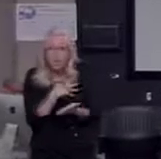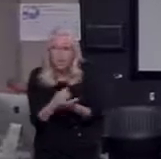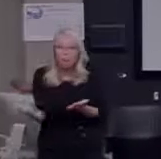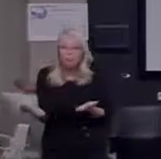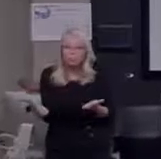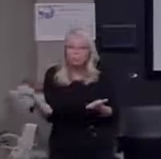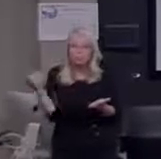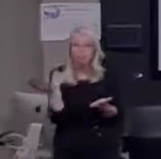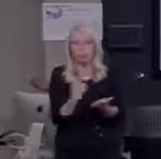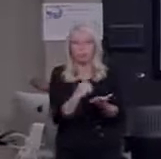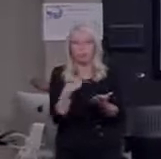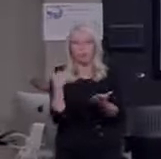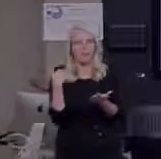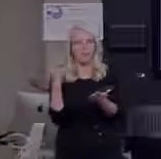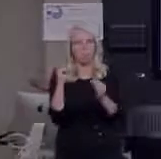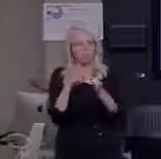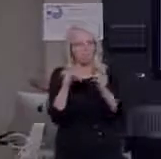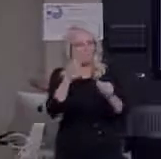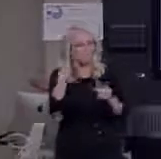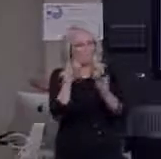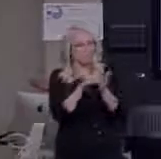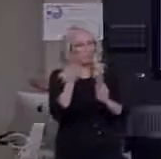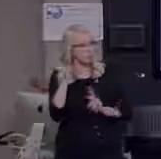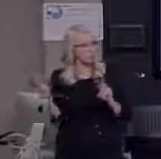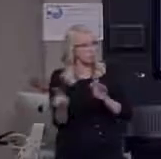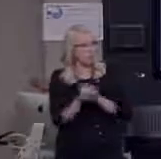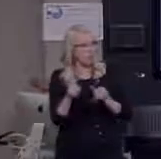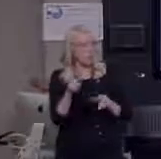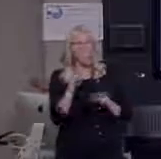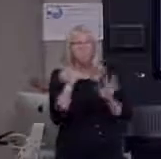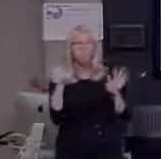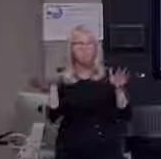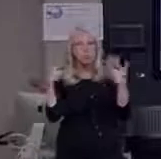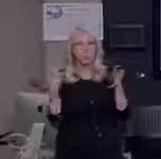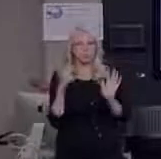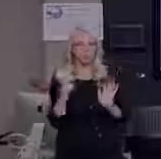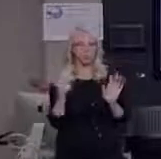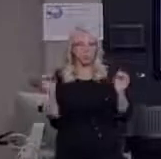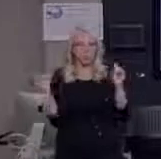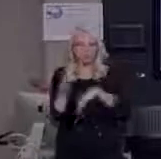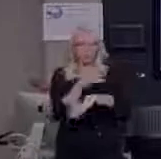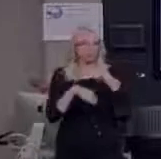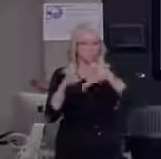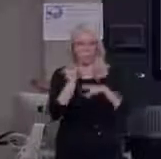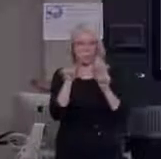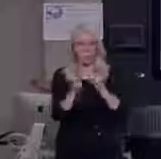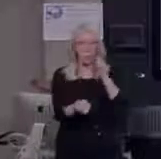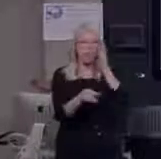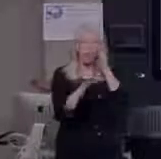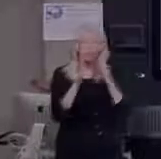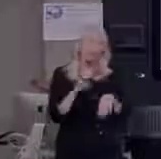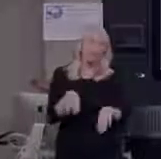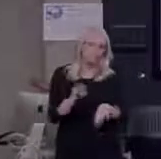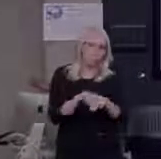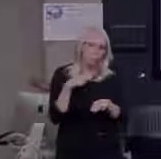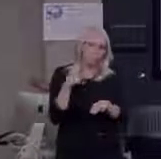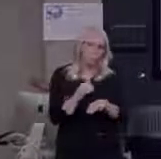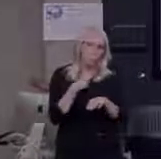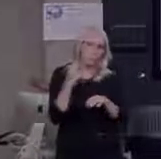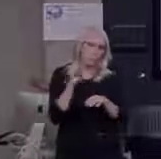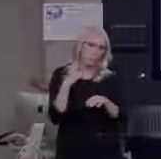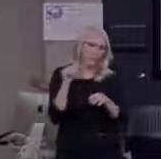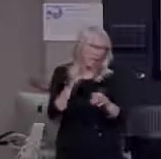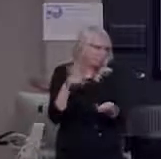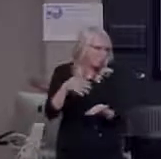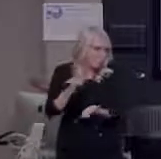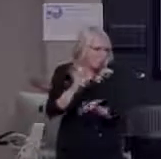over 50,000 people. It was nuts. Swarming. It was unbelievable. Right? And of course, we had to study it,